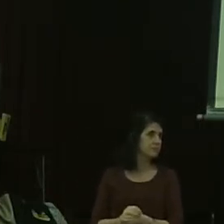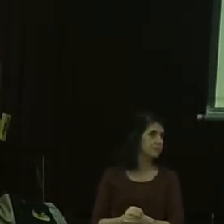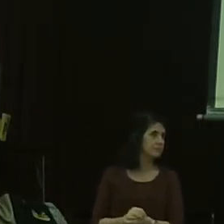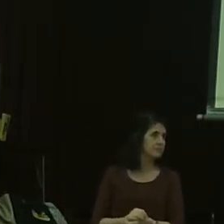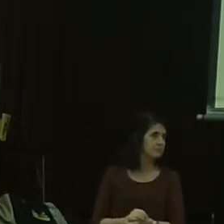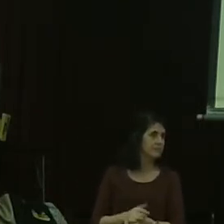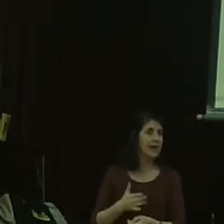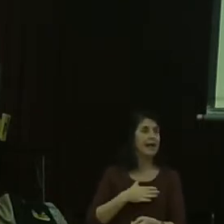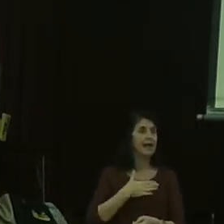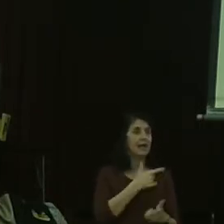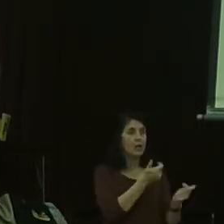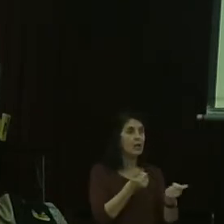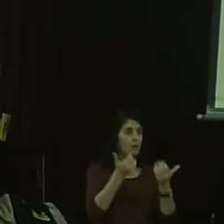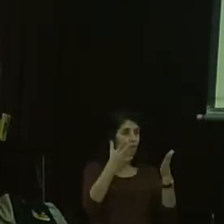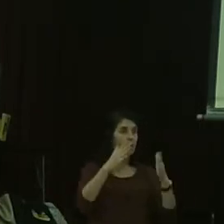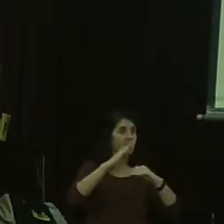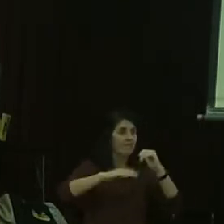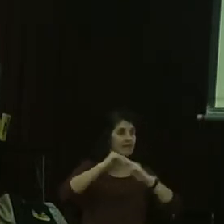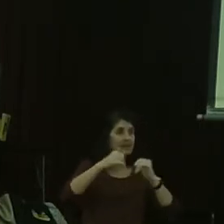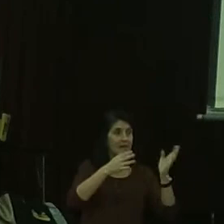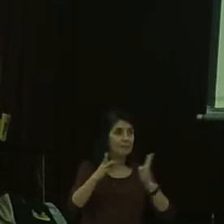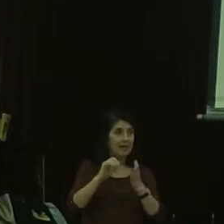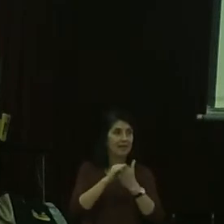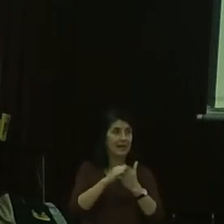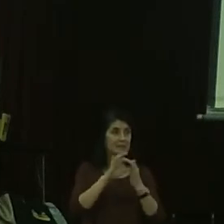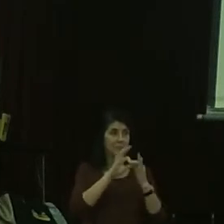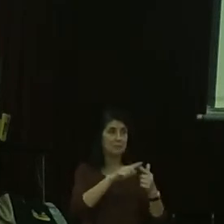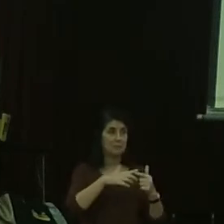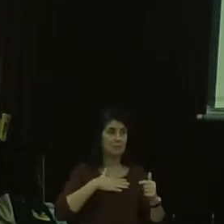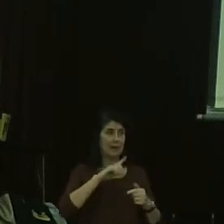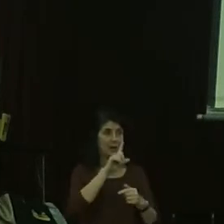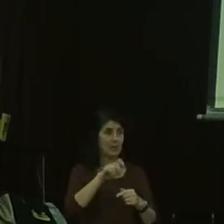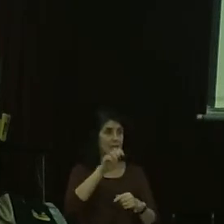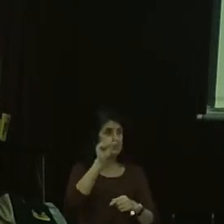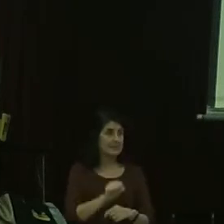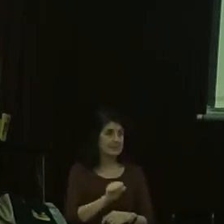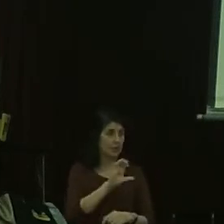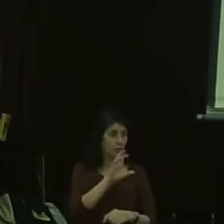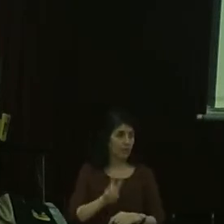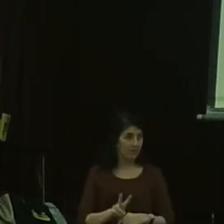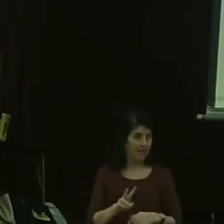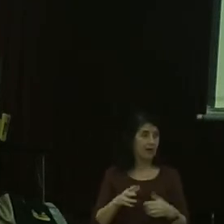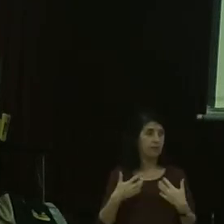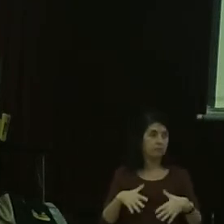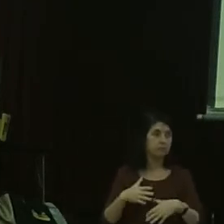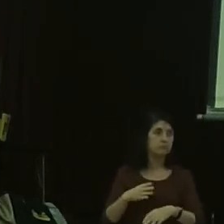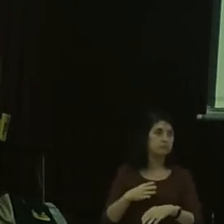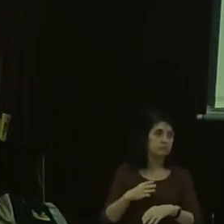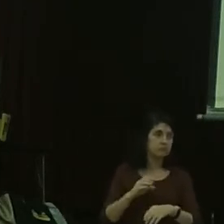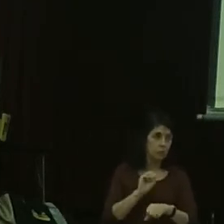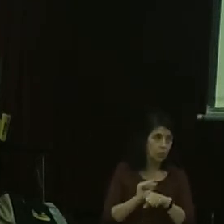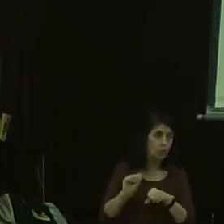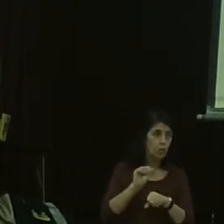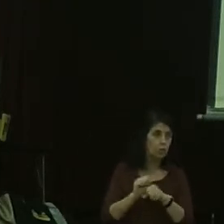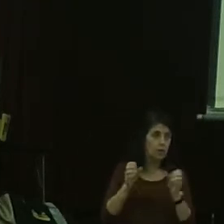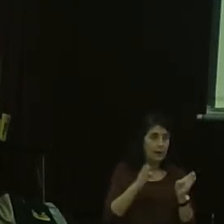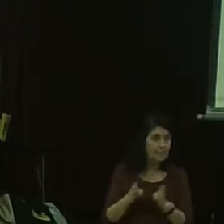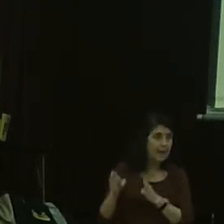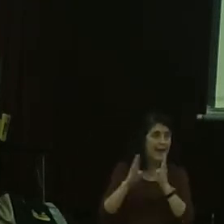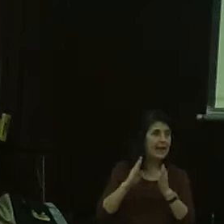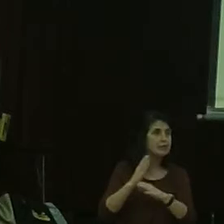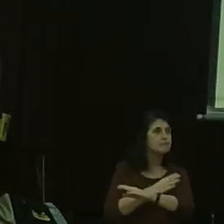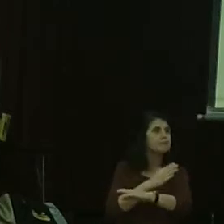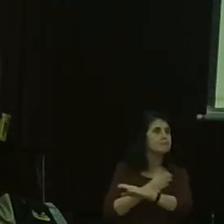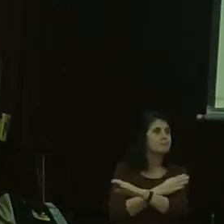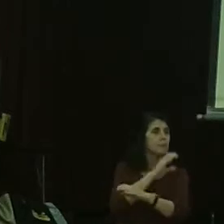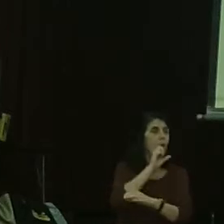Well, I'm glad you brought up the facility plan because that's what my question is about. Okay. So South Corvallis has done a lot of work planning for the renewal district.